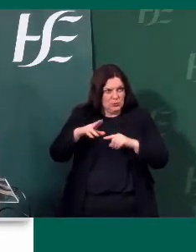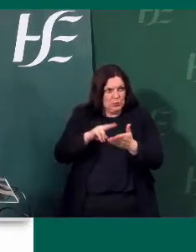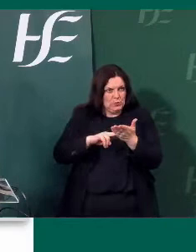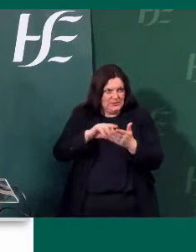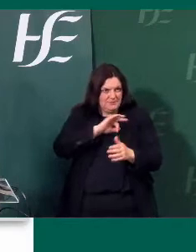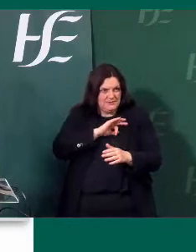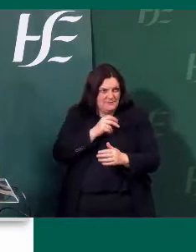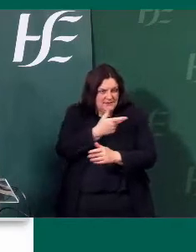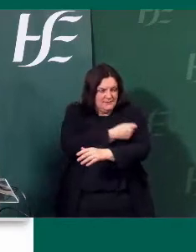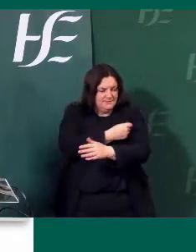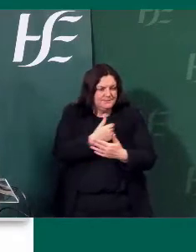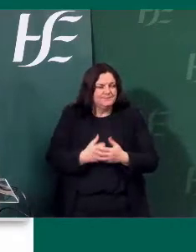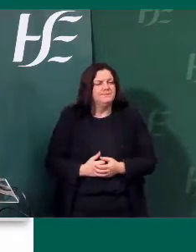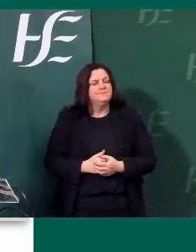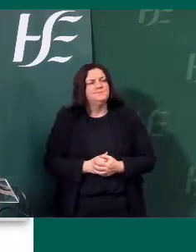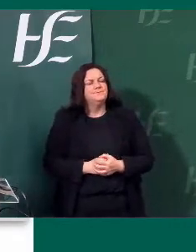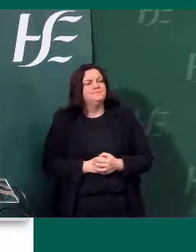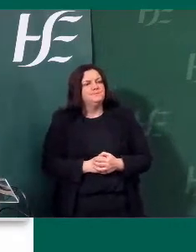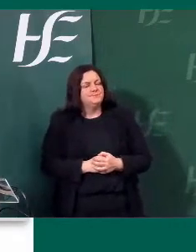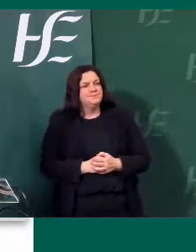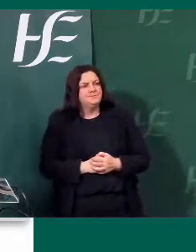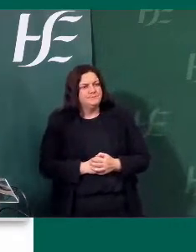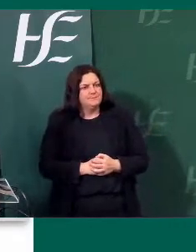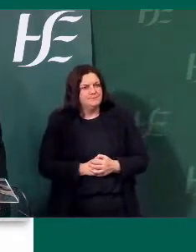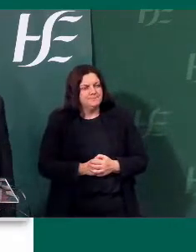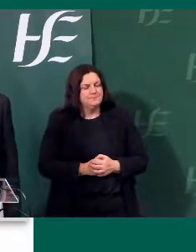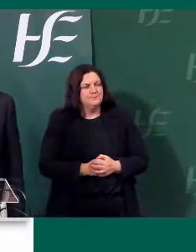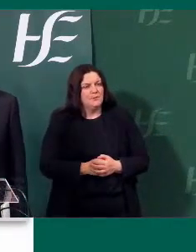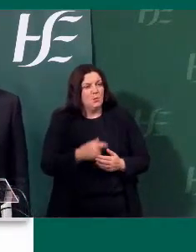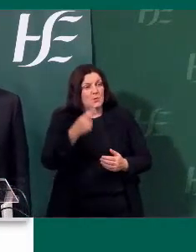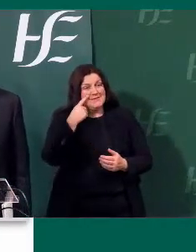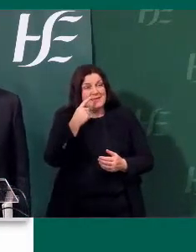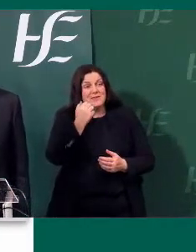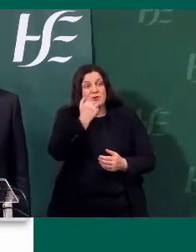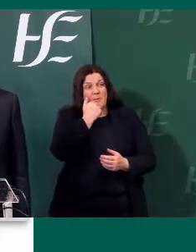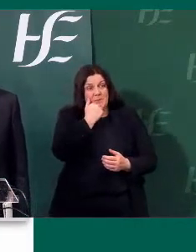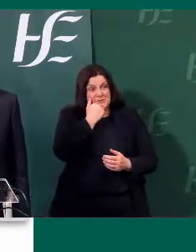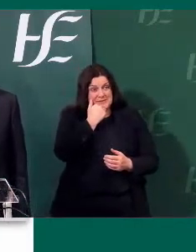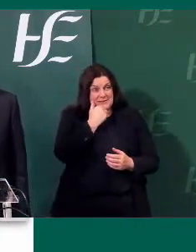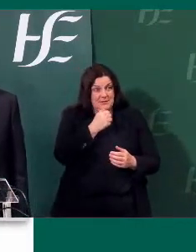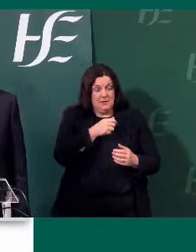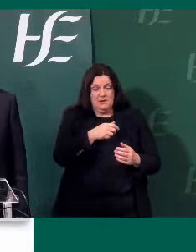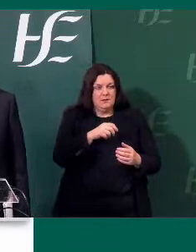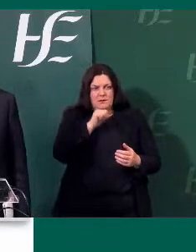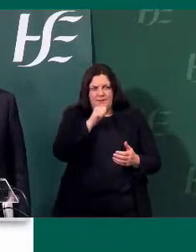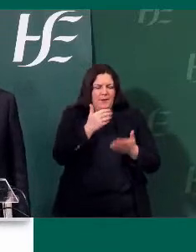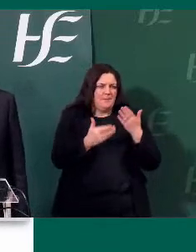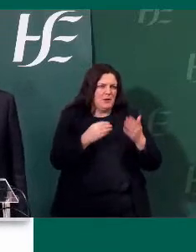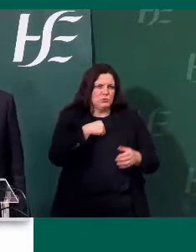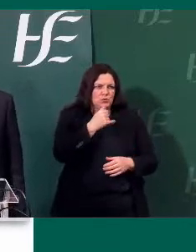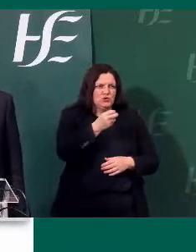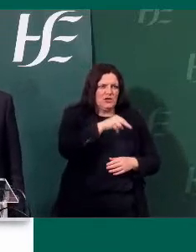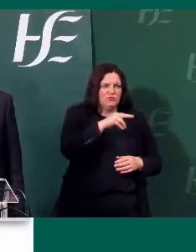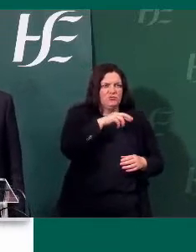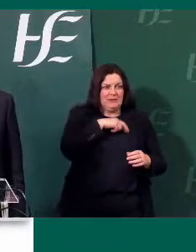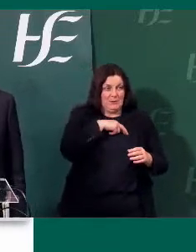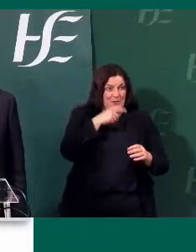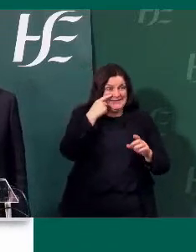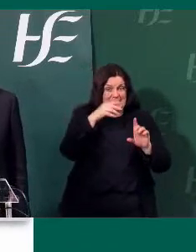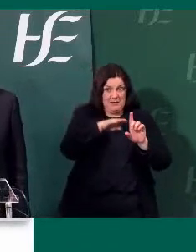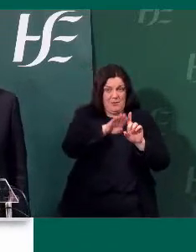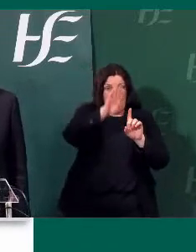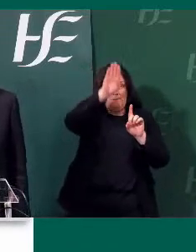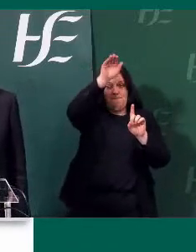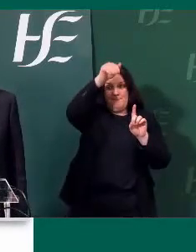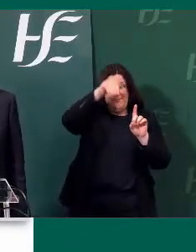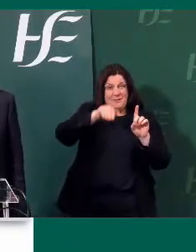those big numbers of cases, almost at a parallel what we saw in January, the harm associated in terms of what happens in the healthcare facilities. On the